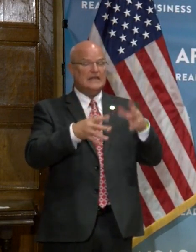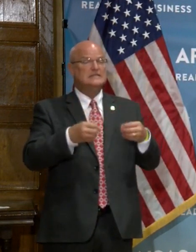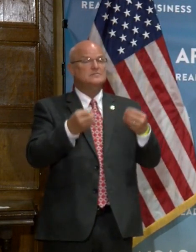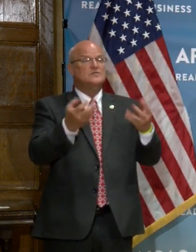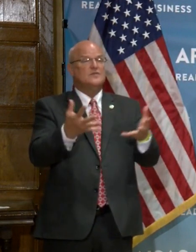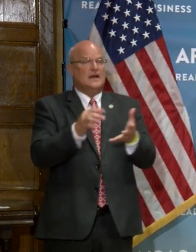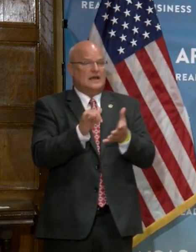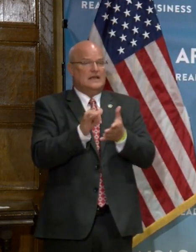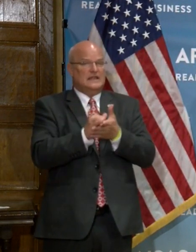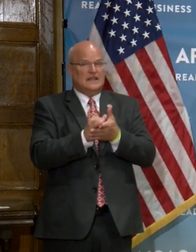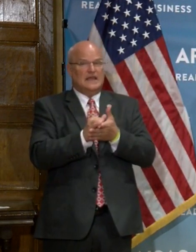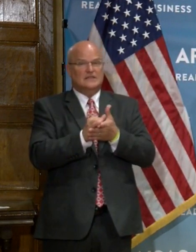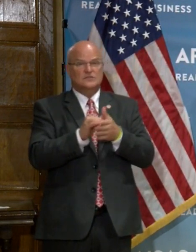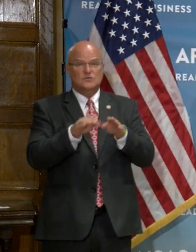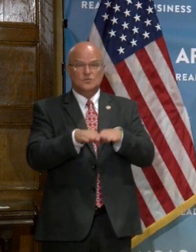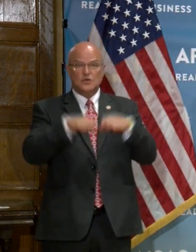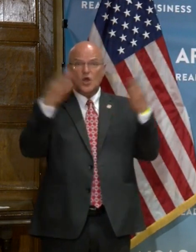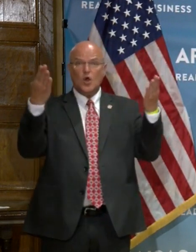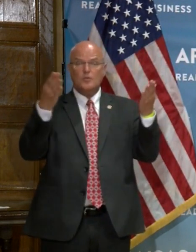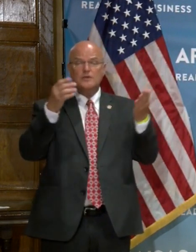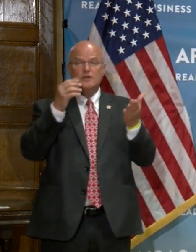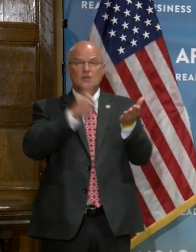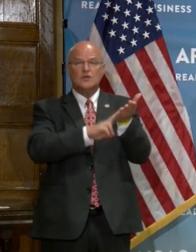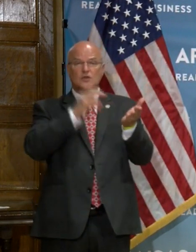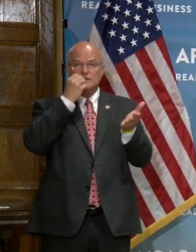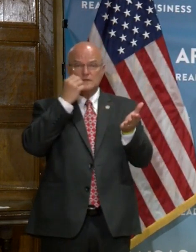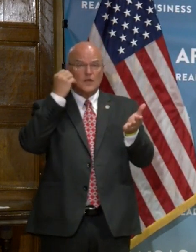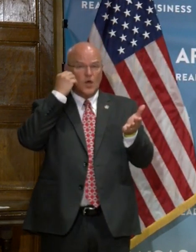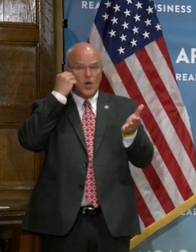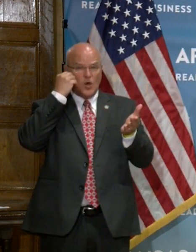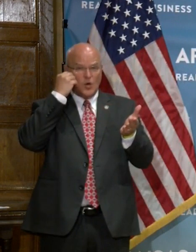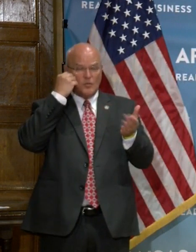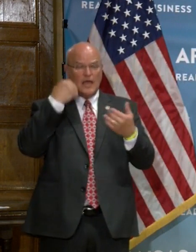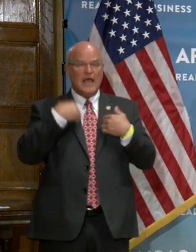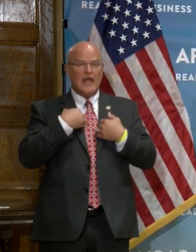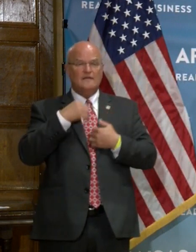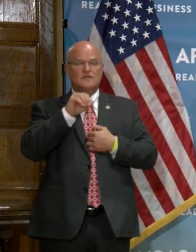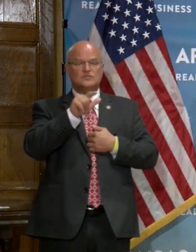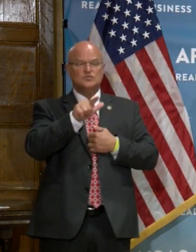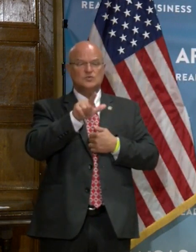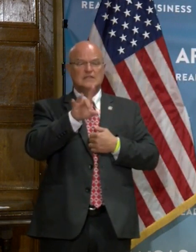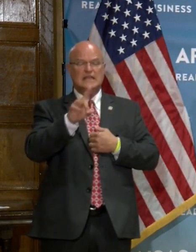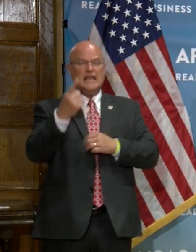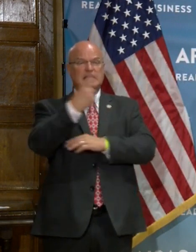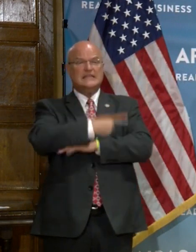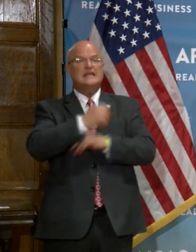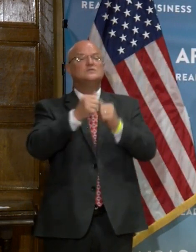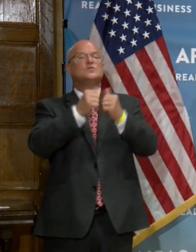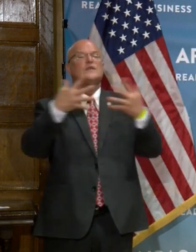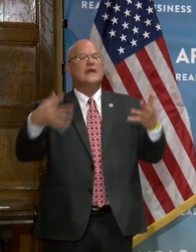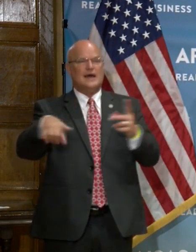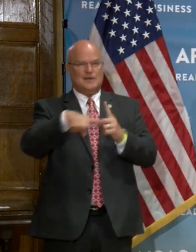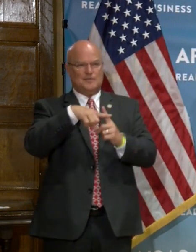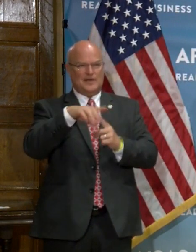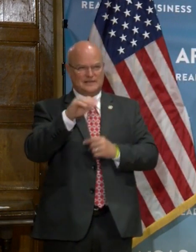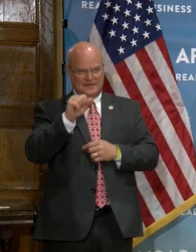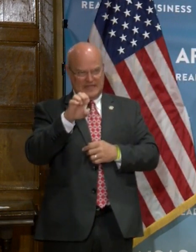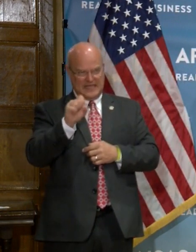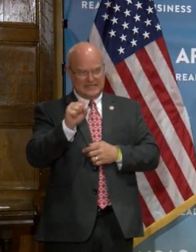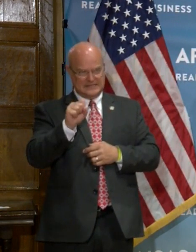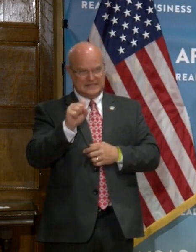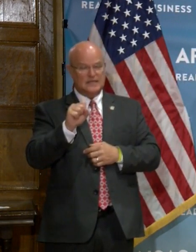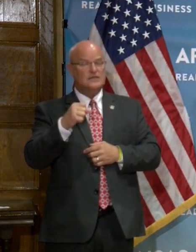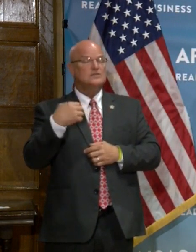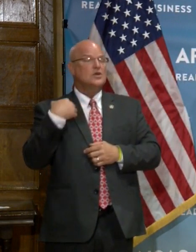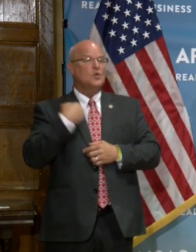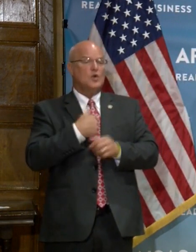that to reopen a nursing home, there should be 28 days without a positive case. And so we